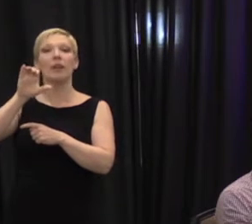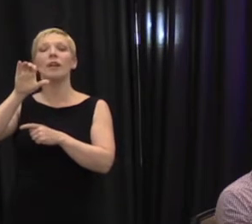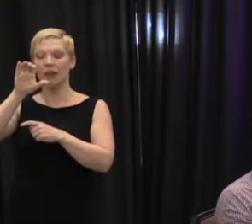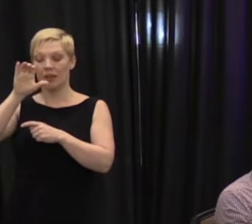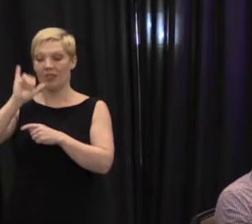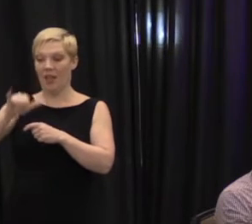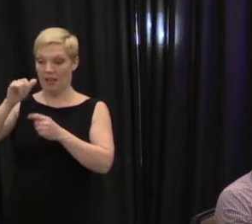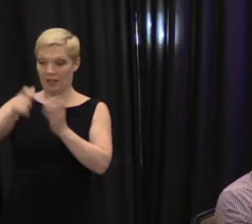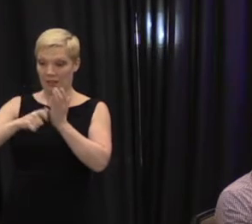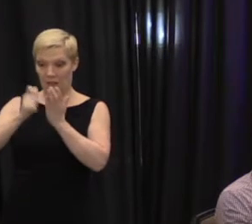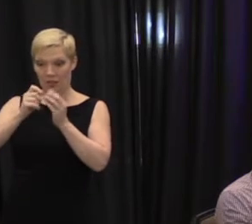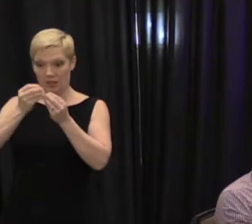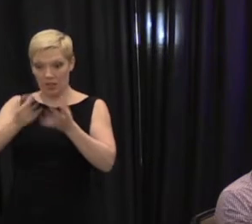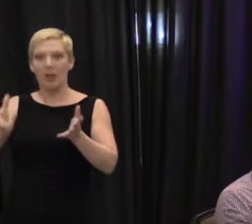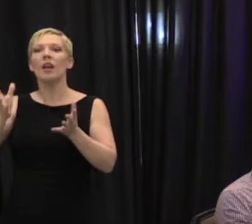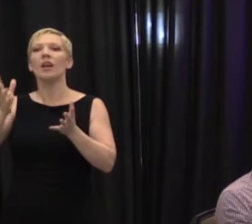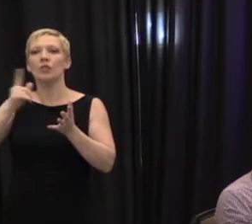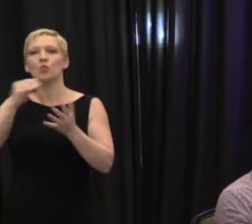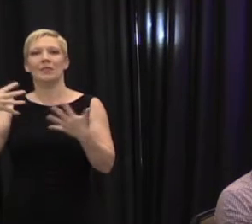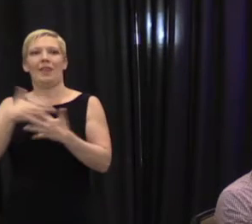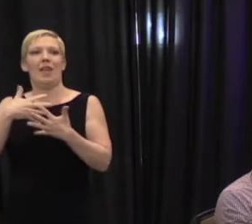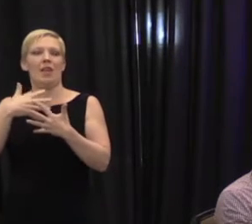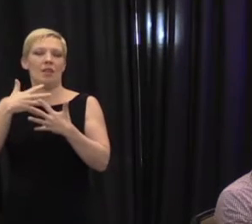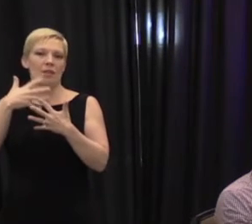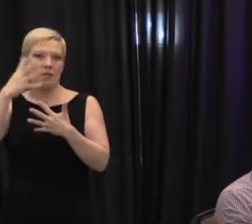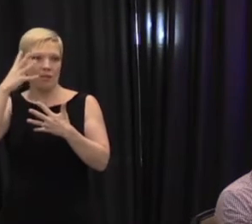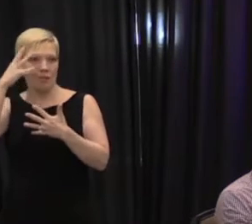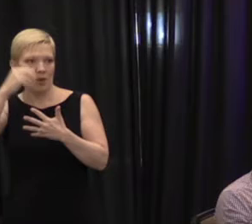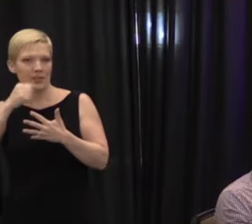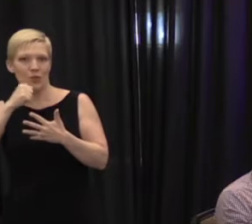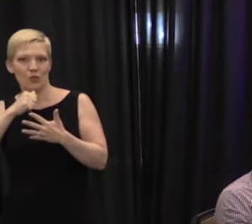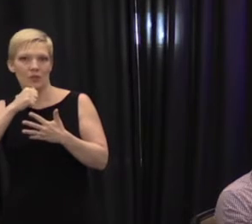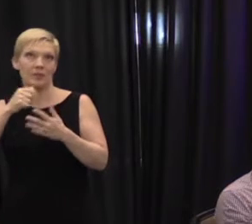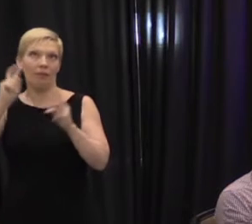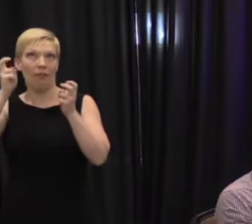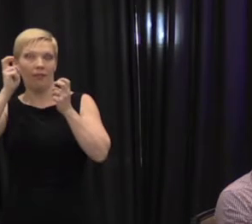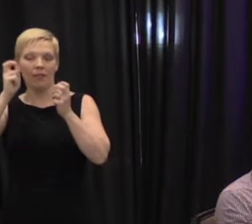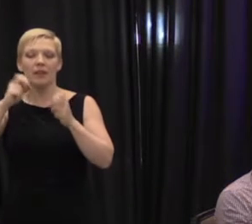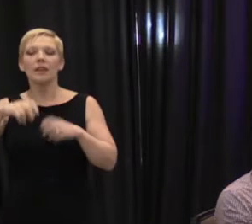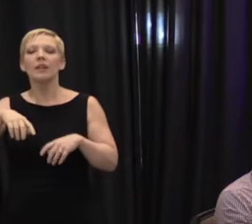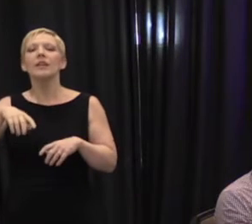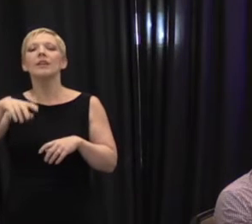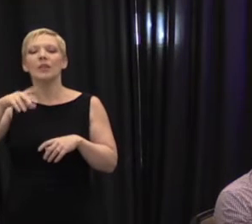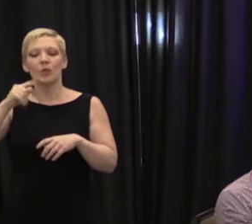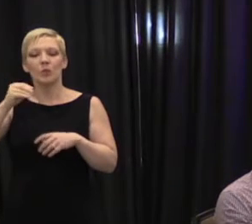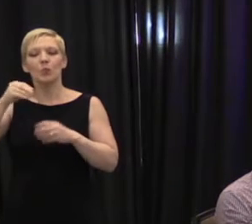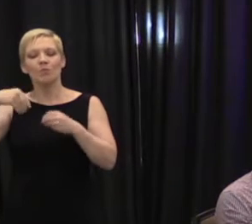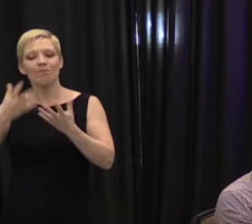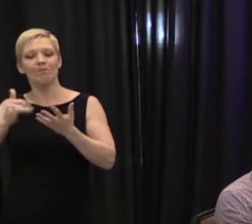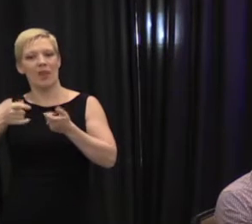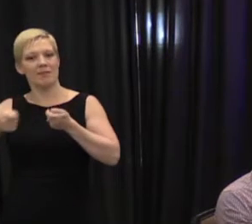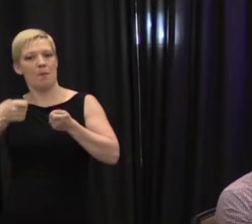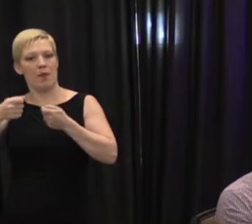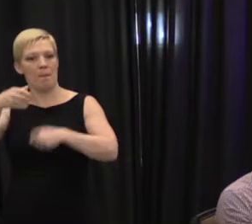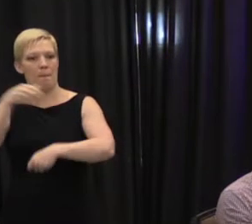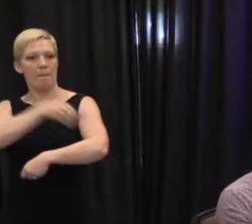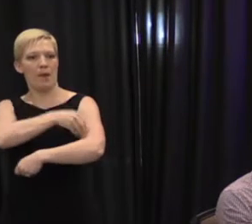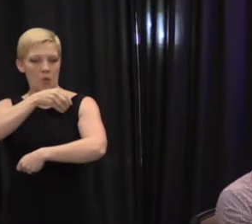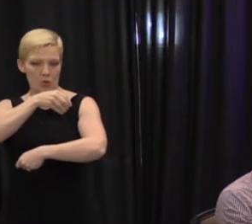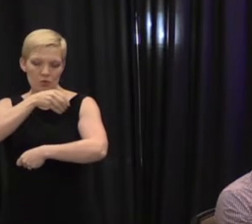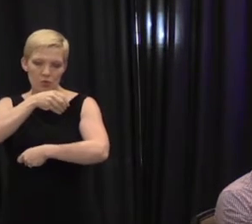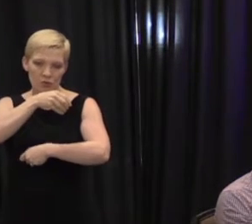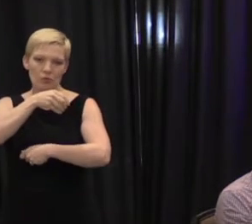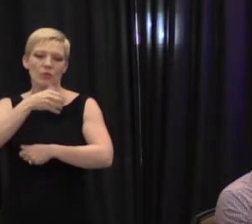so they would be good boys and girls, I'm quoting here, but to proclaim a big hope-filled idea that dominant powers are not ultimate